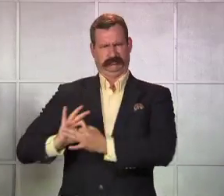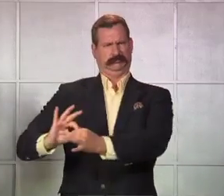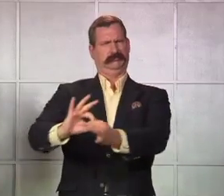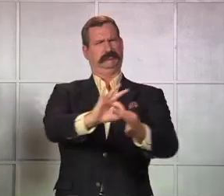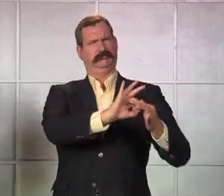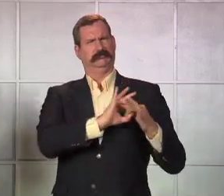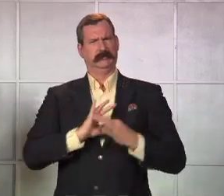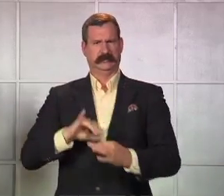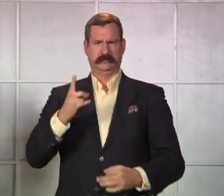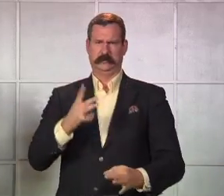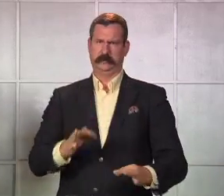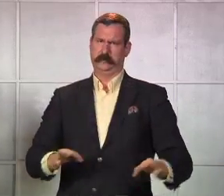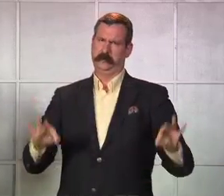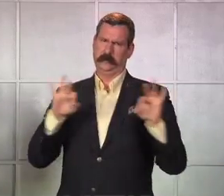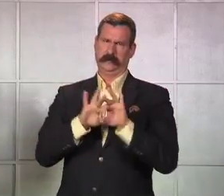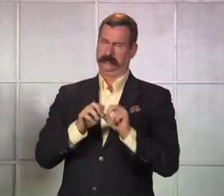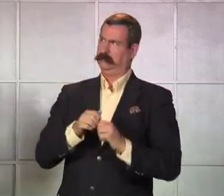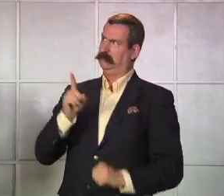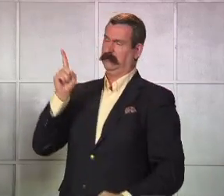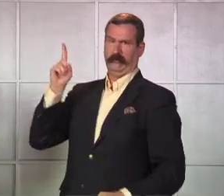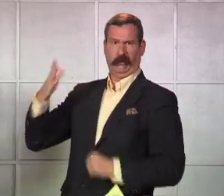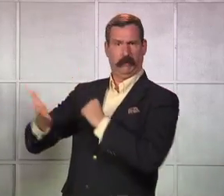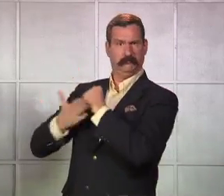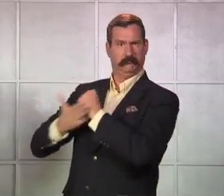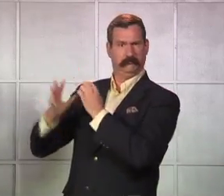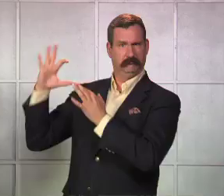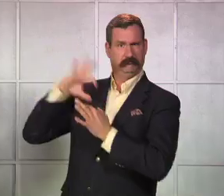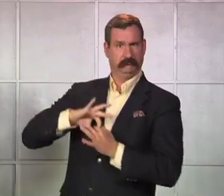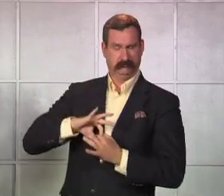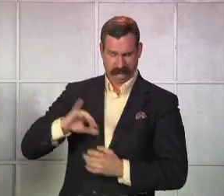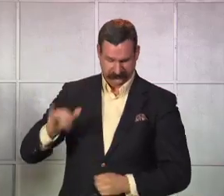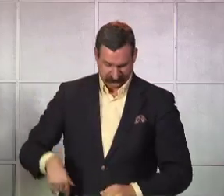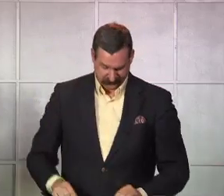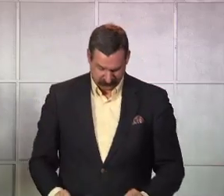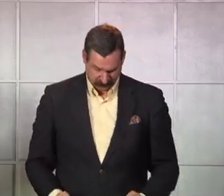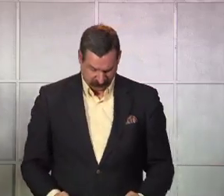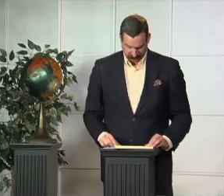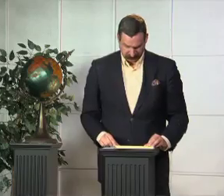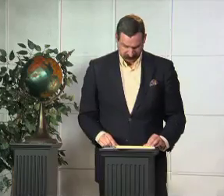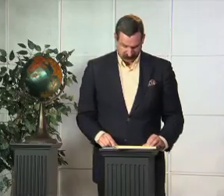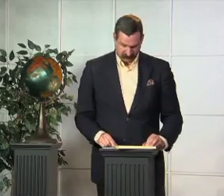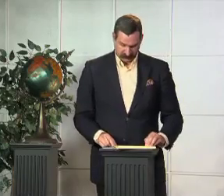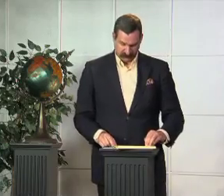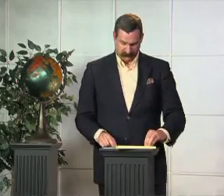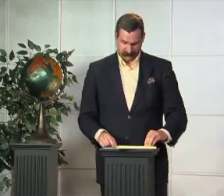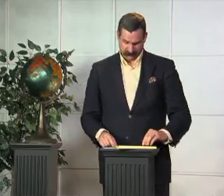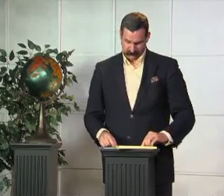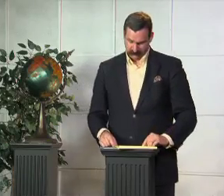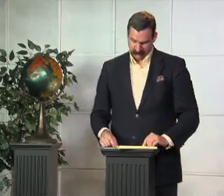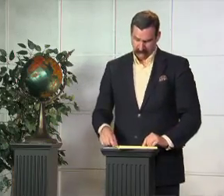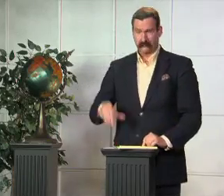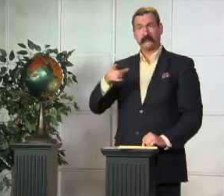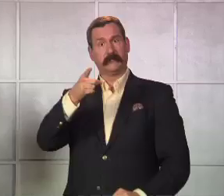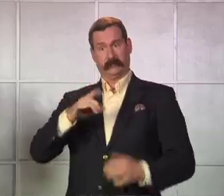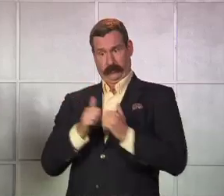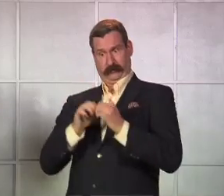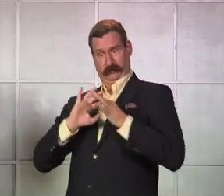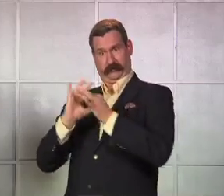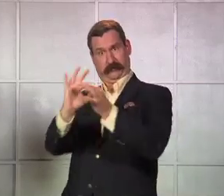is important that you work together as a team and that you ask God to be involved and to help you. By establishing